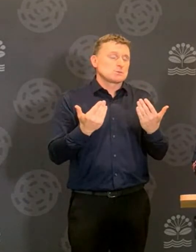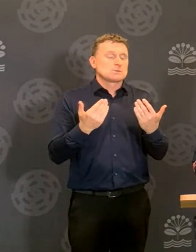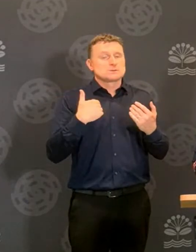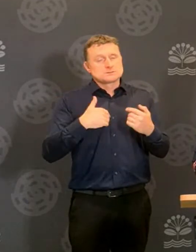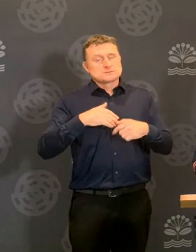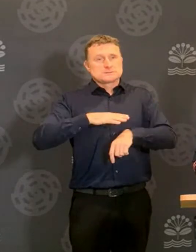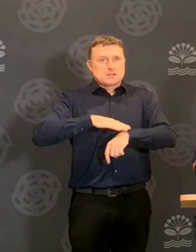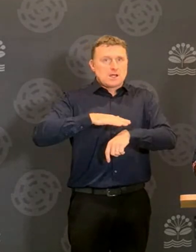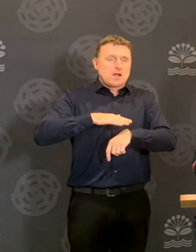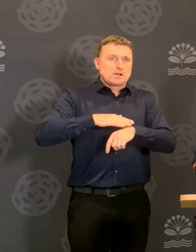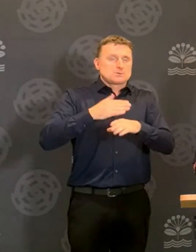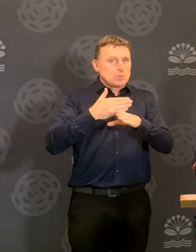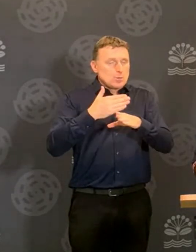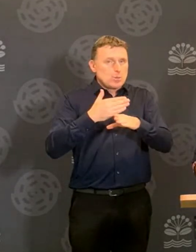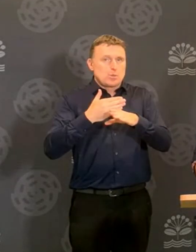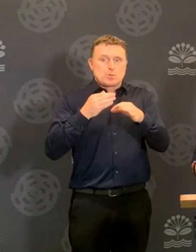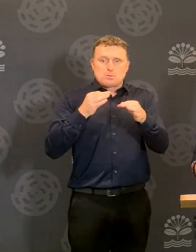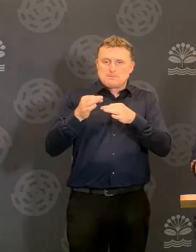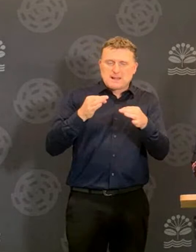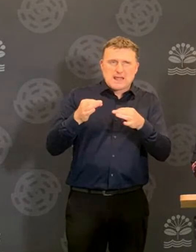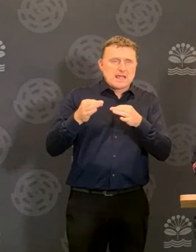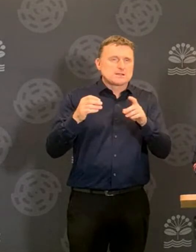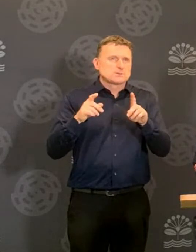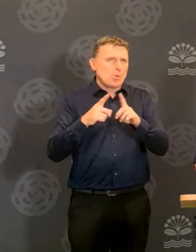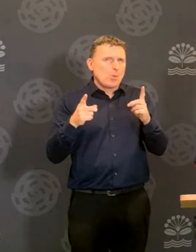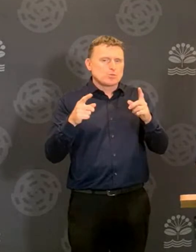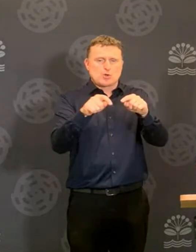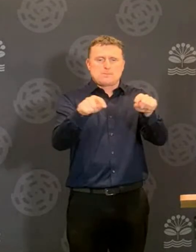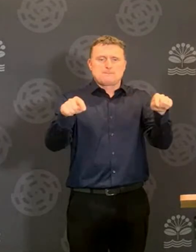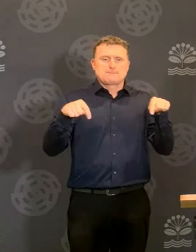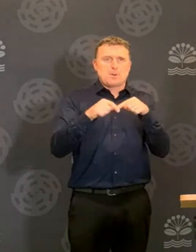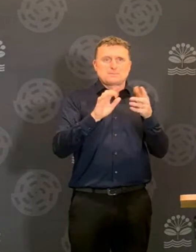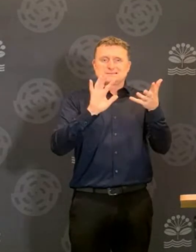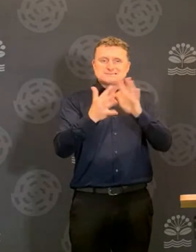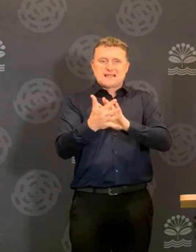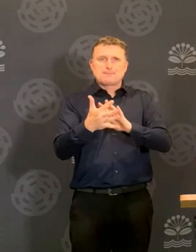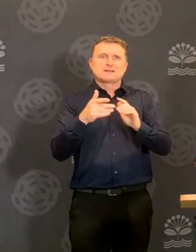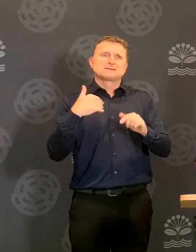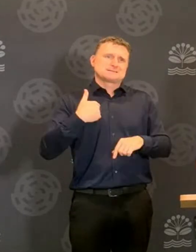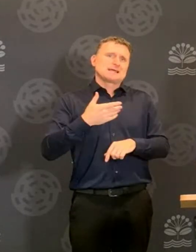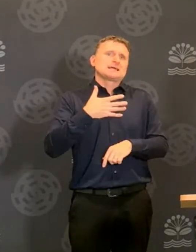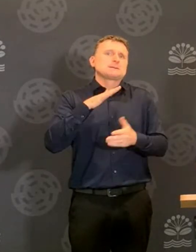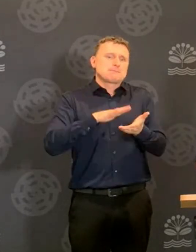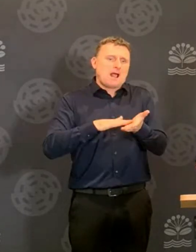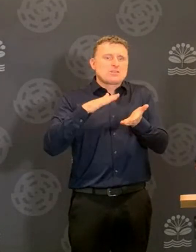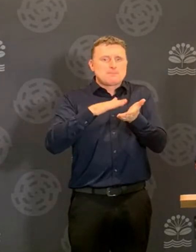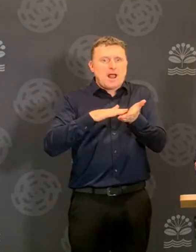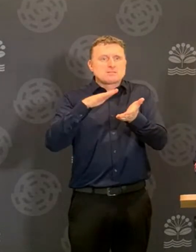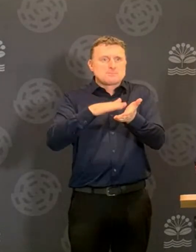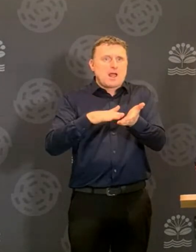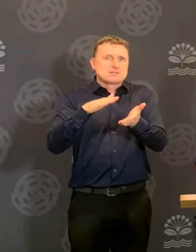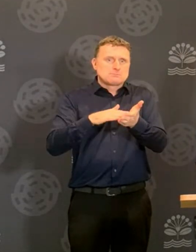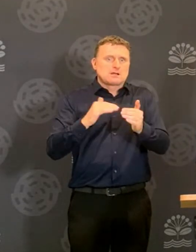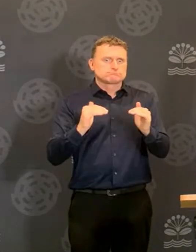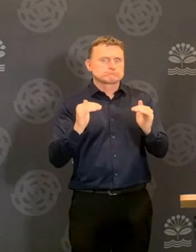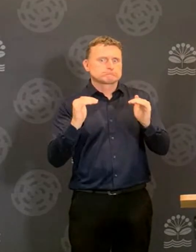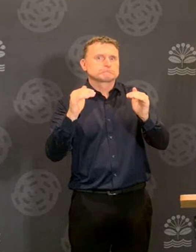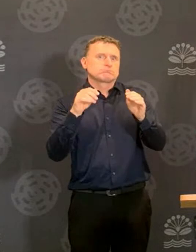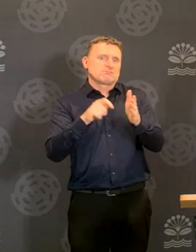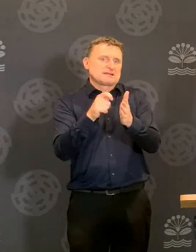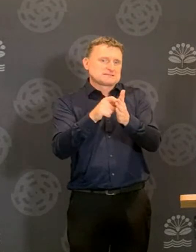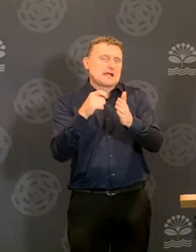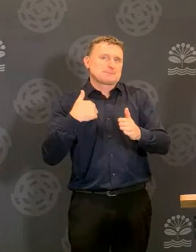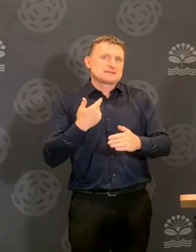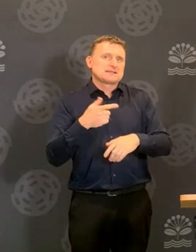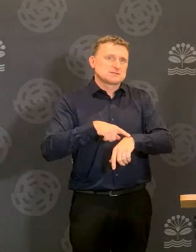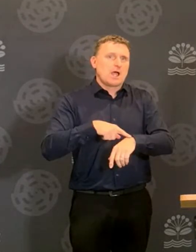to do, and thinking of impacts on property, that will take many, many months, if not into a year and beyond. And